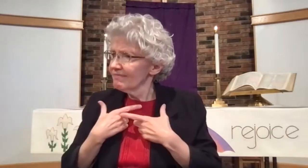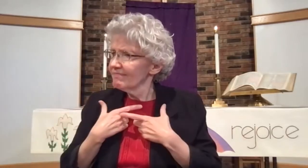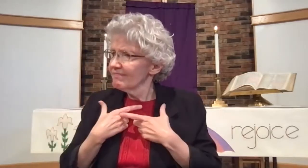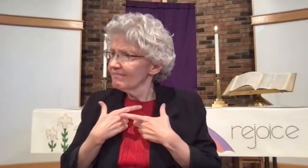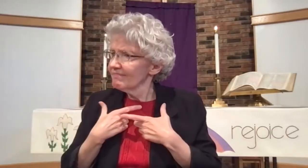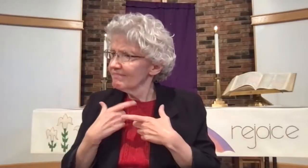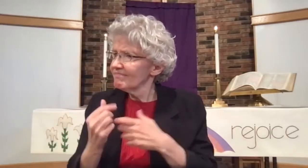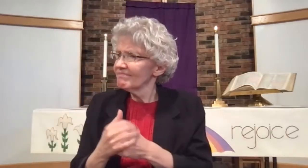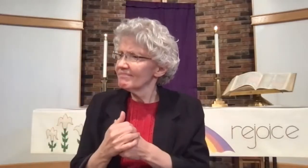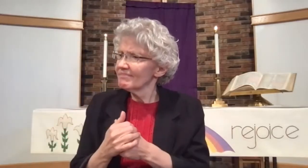on the other side of this life.